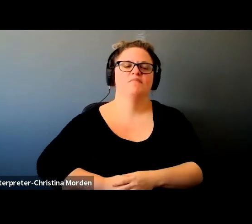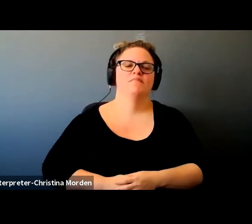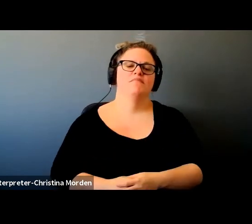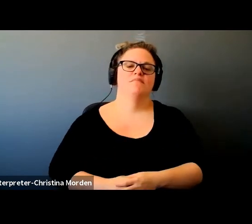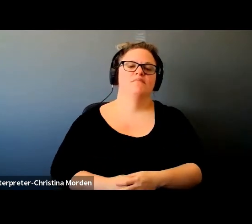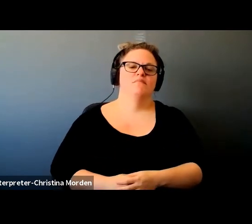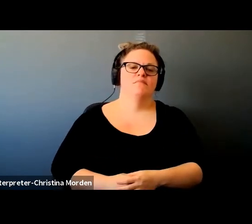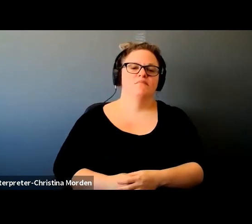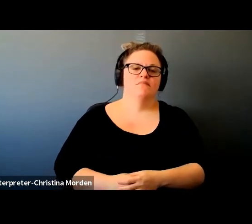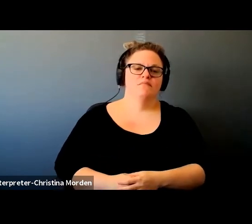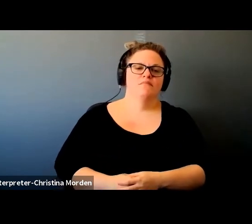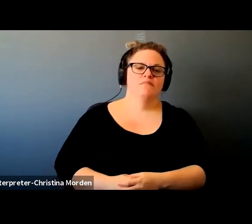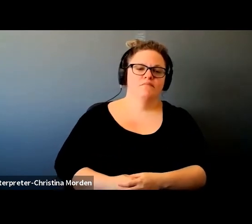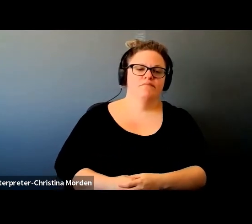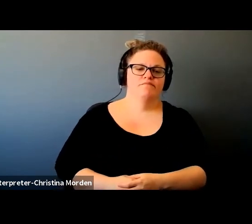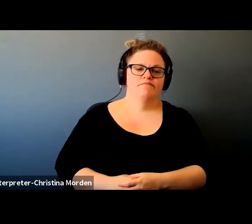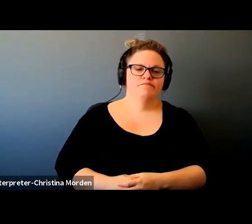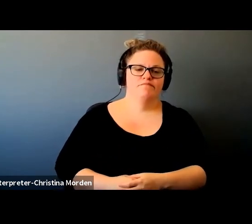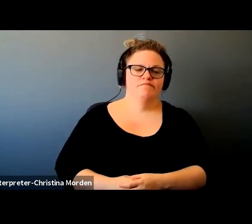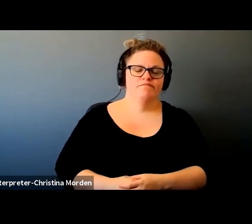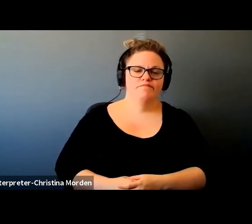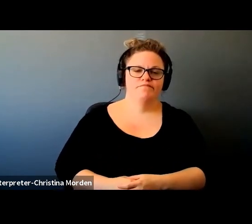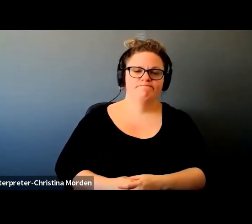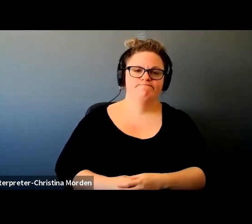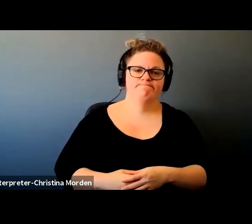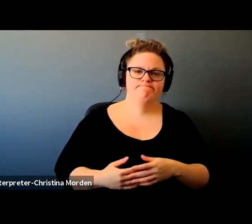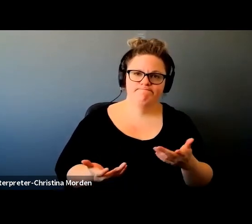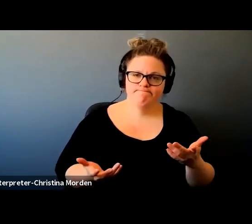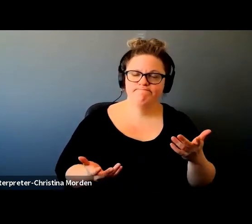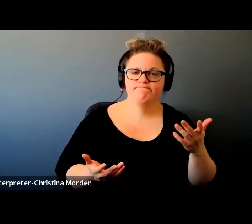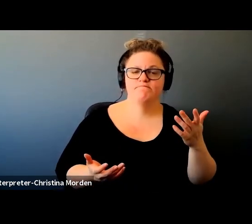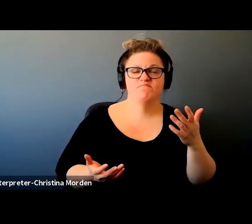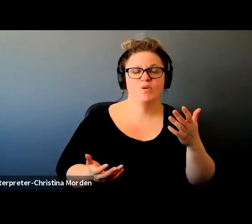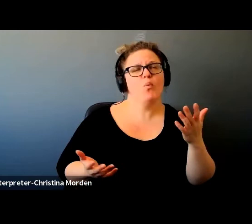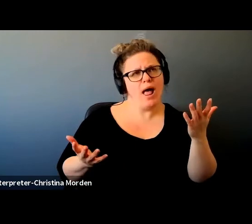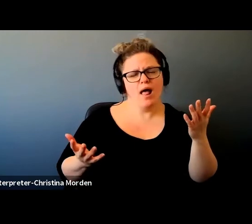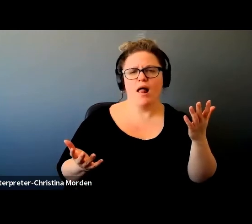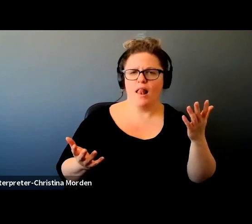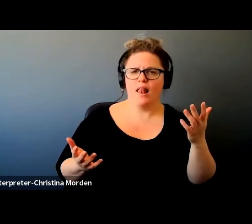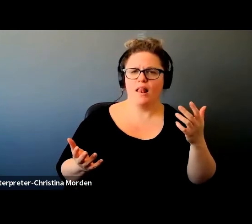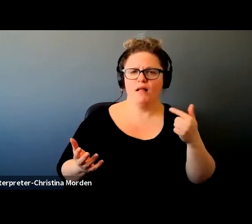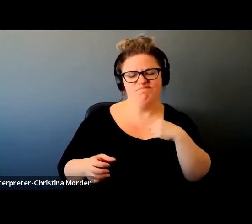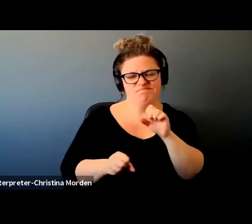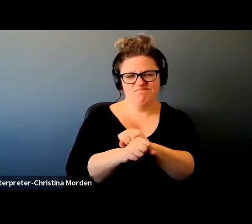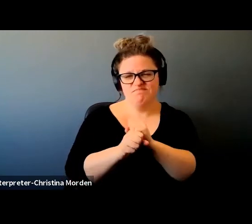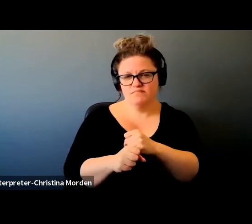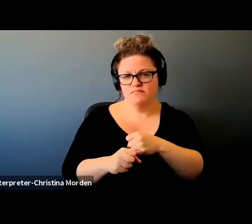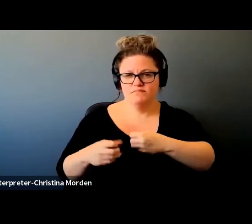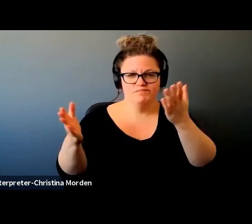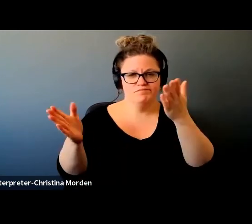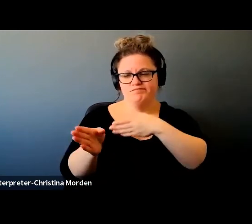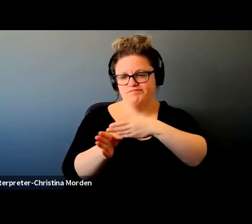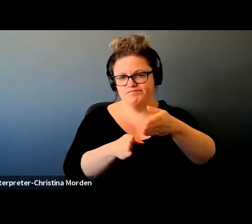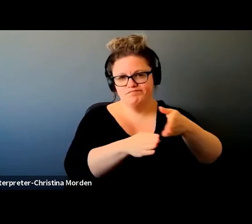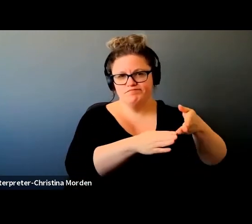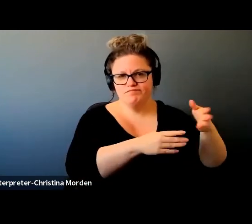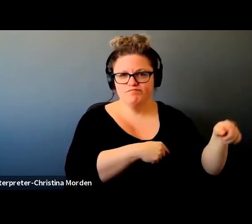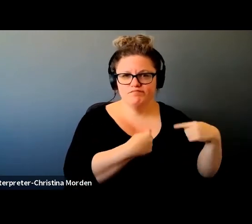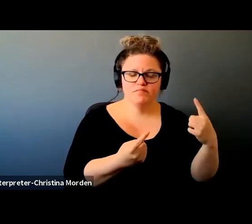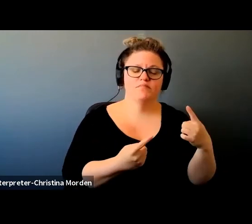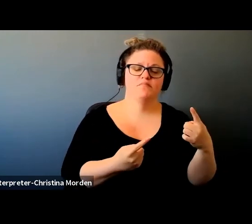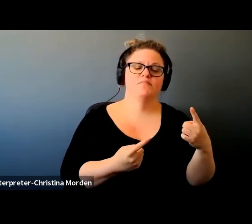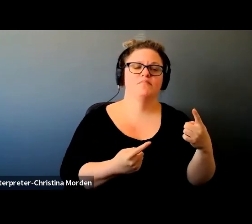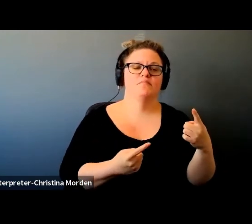I would say that in terms of my strengths, because I'm a multidisciplinary artist who also